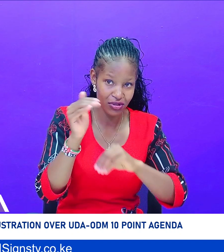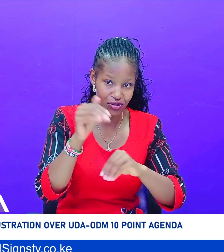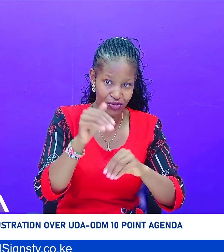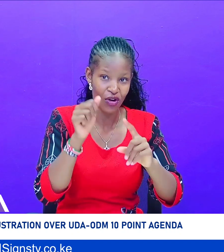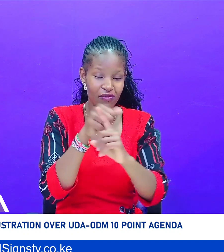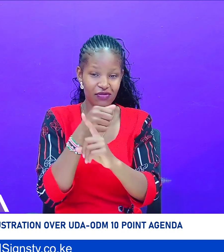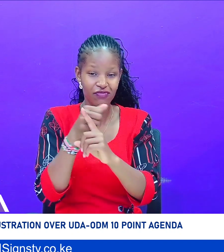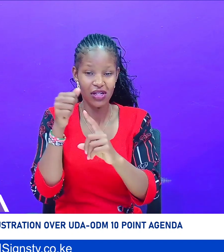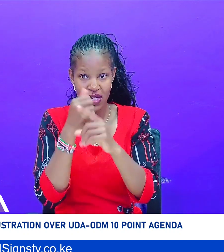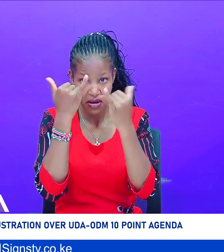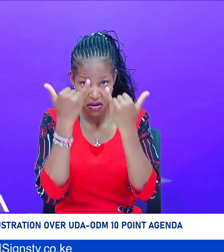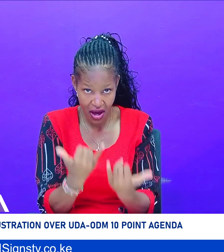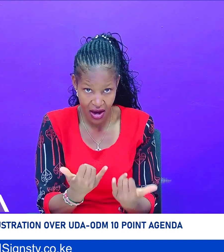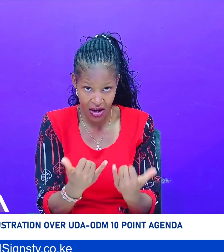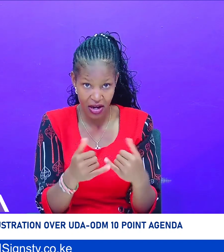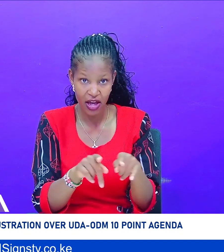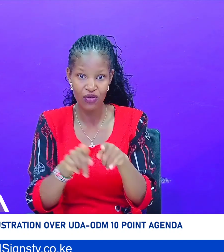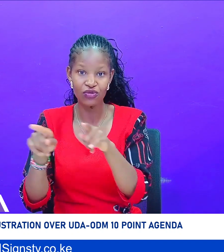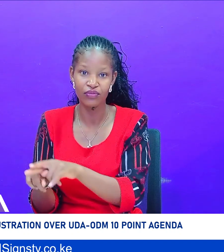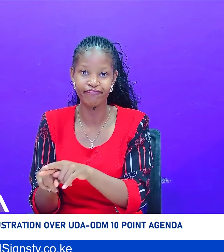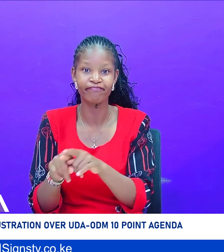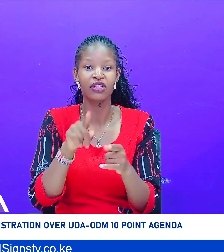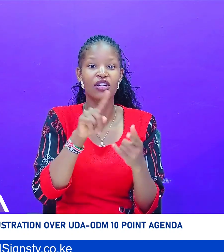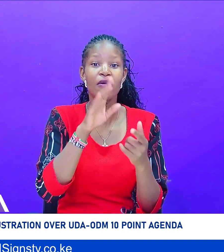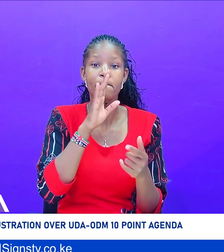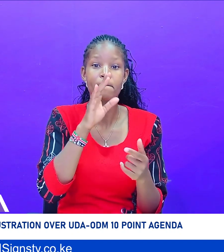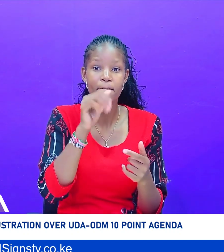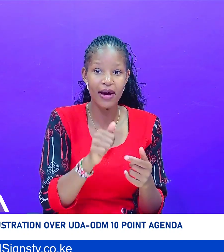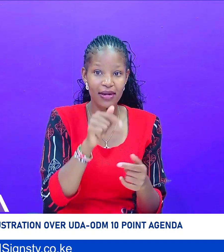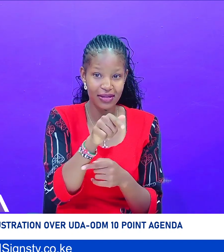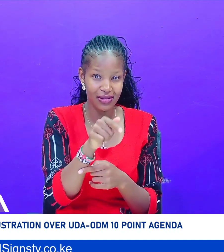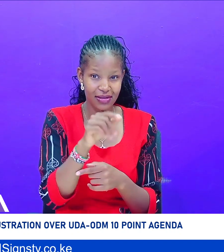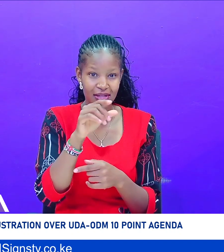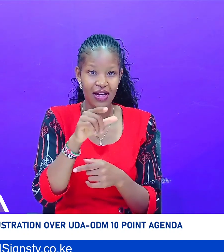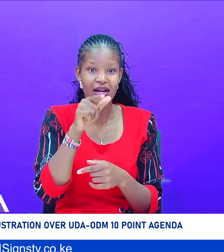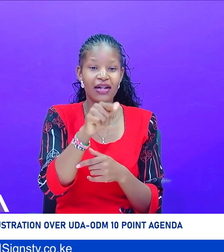demanding to be included in the compensation.